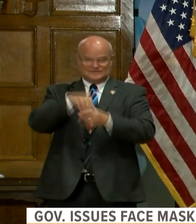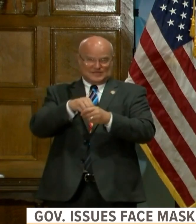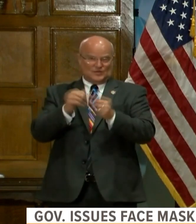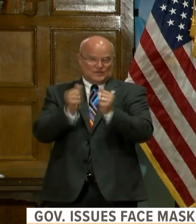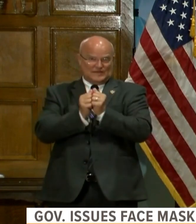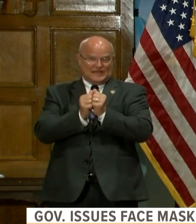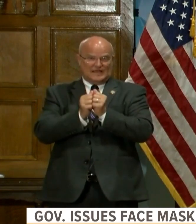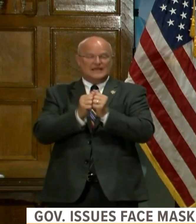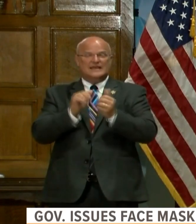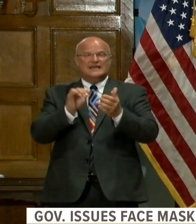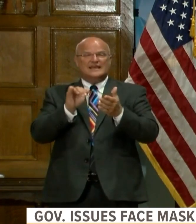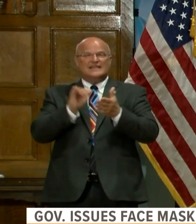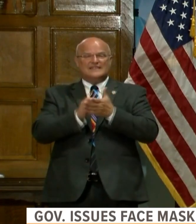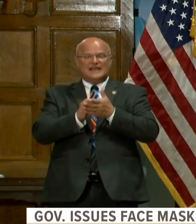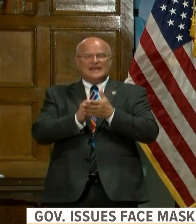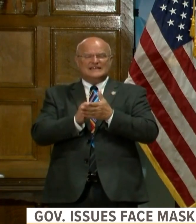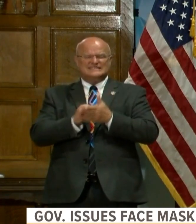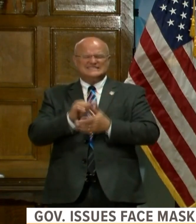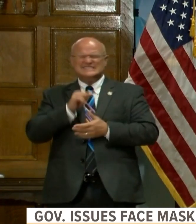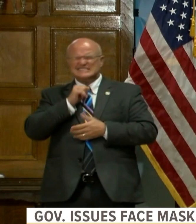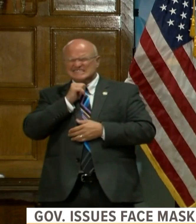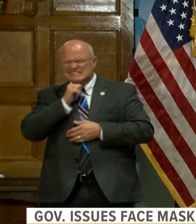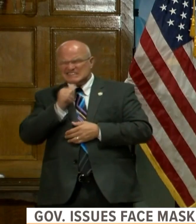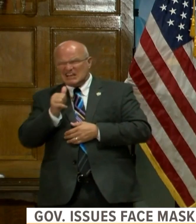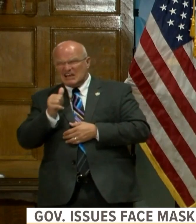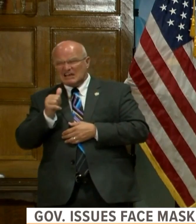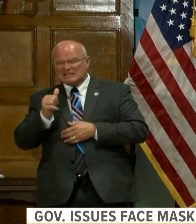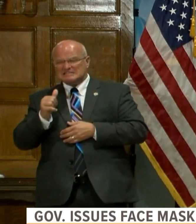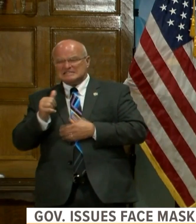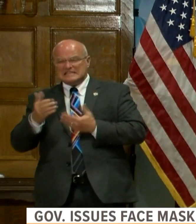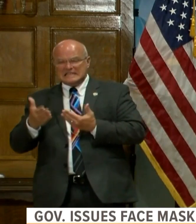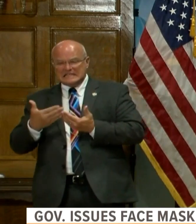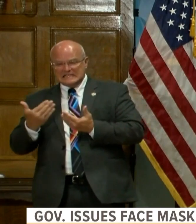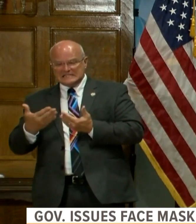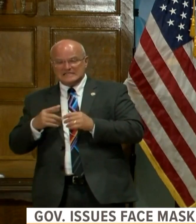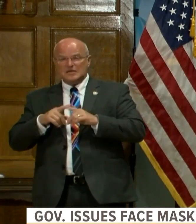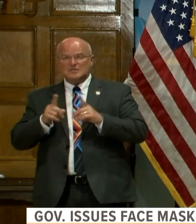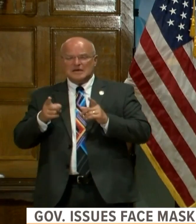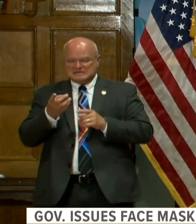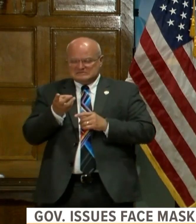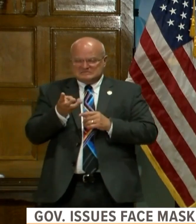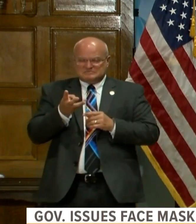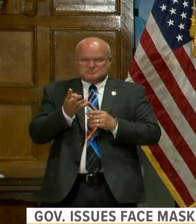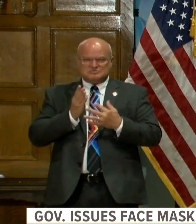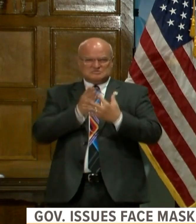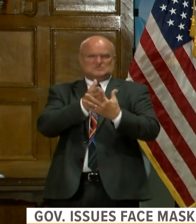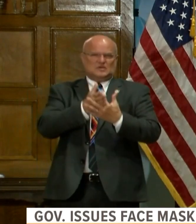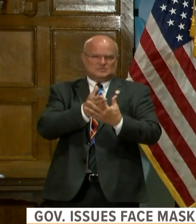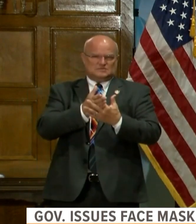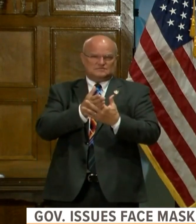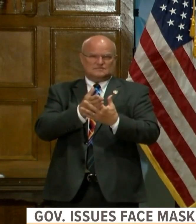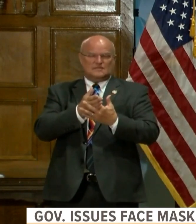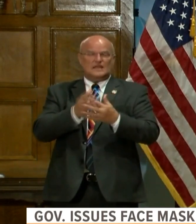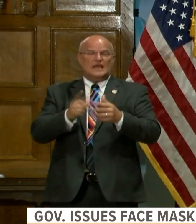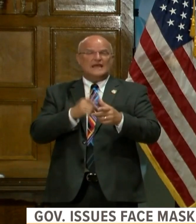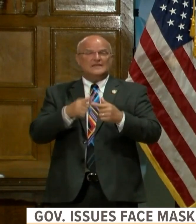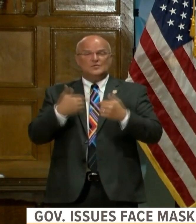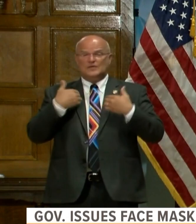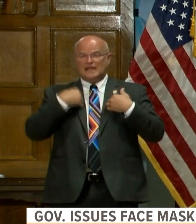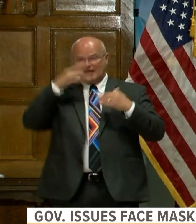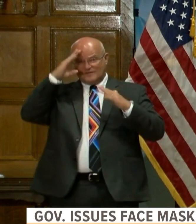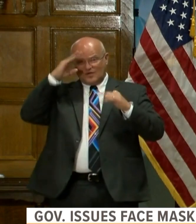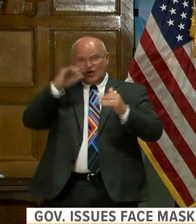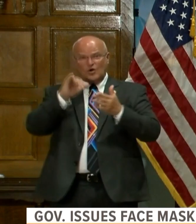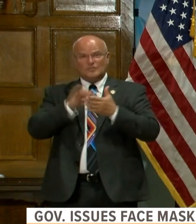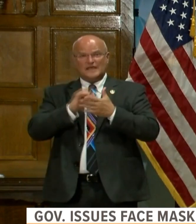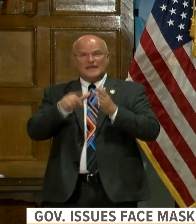in that is an inconvenience, but it is of minimal disruption, and we can have hope